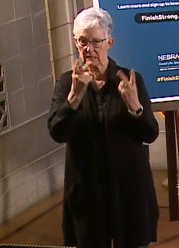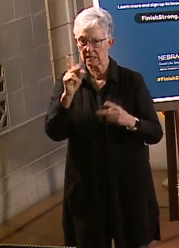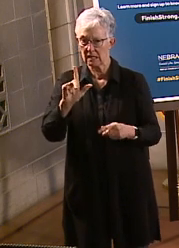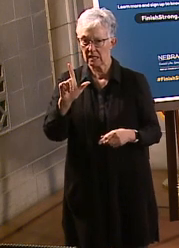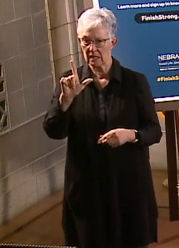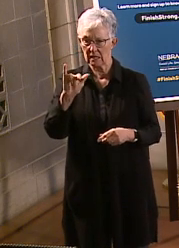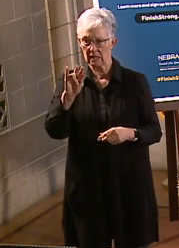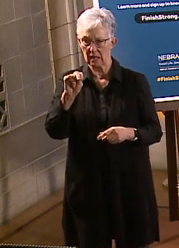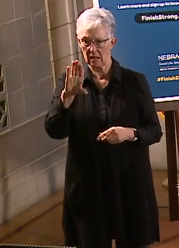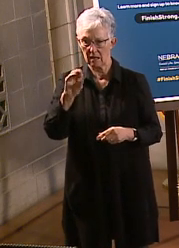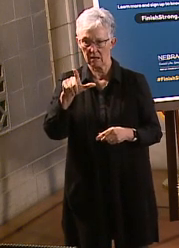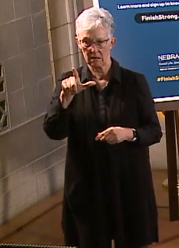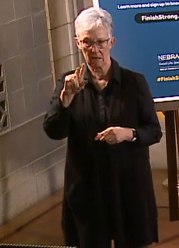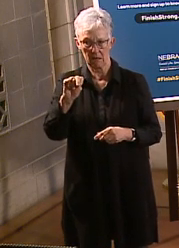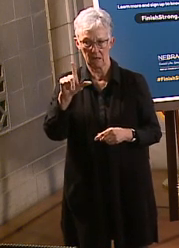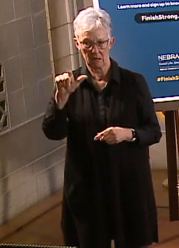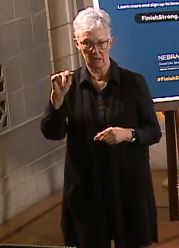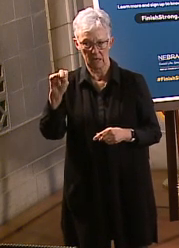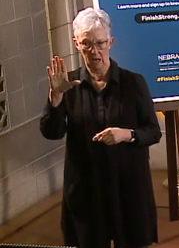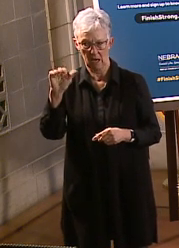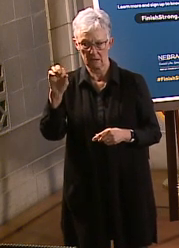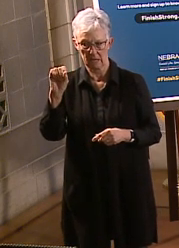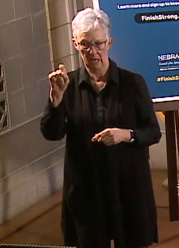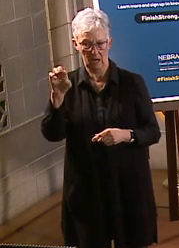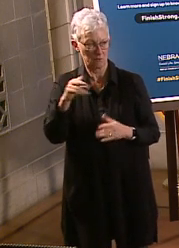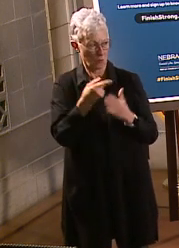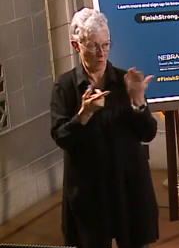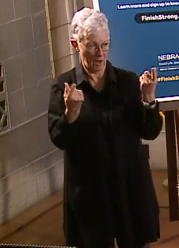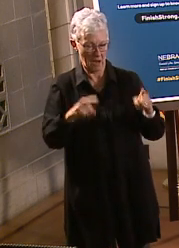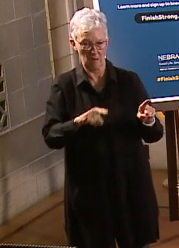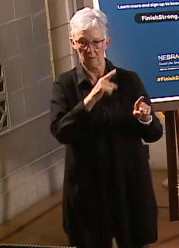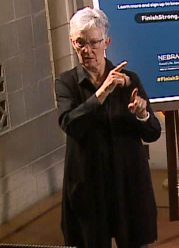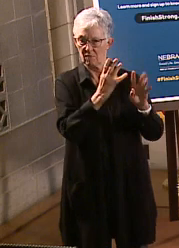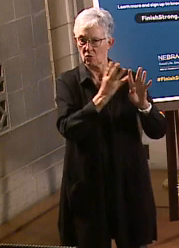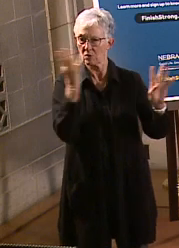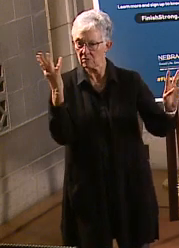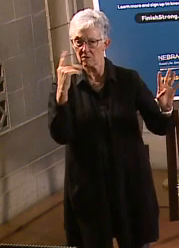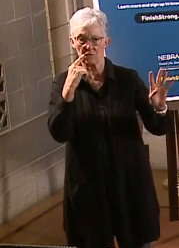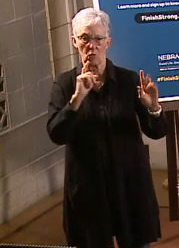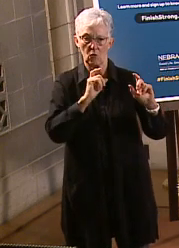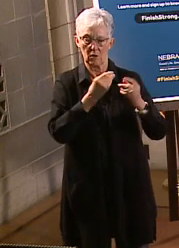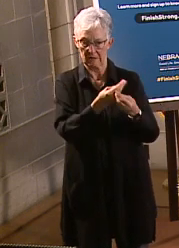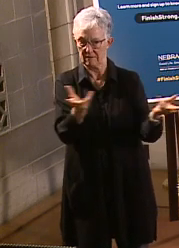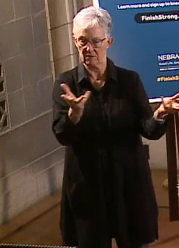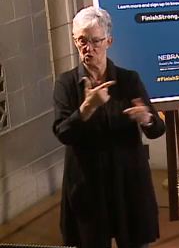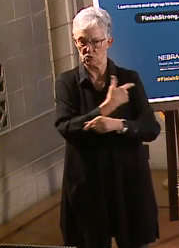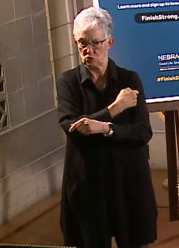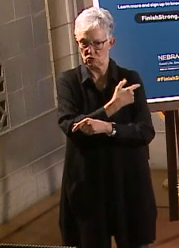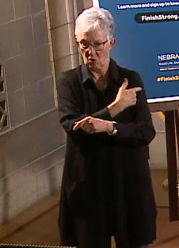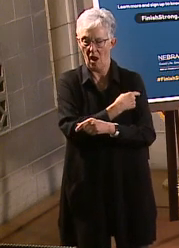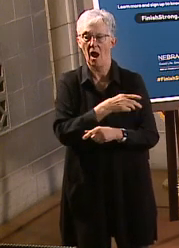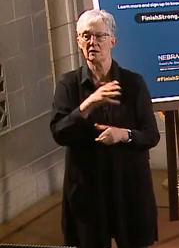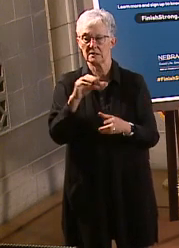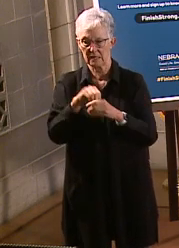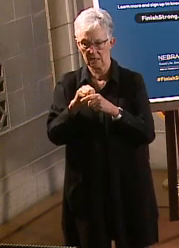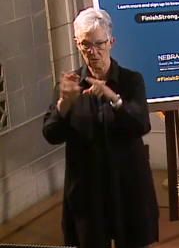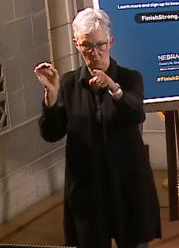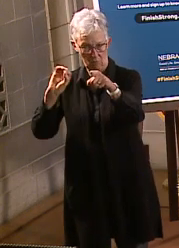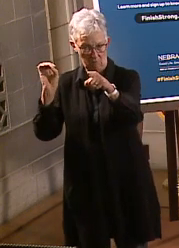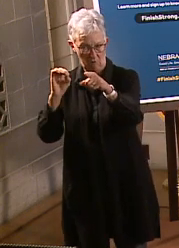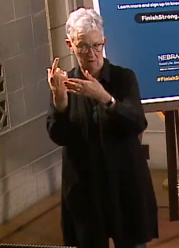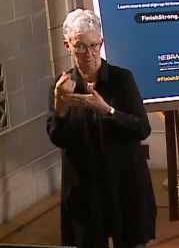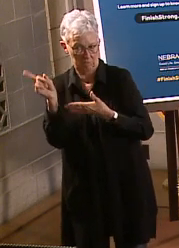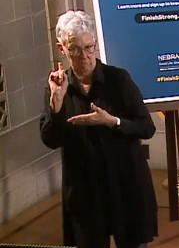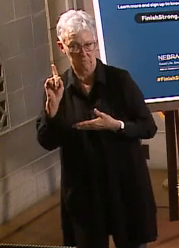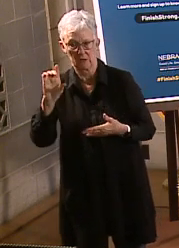Pinnacle Bank Arena. Very smooth process. We had a very smooth process last weekend at Creighton in Douglas County, so